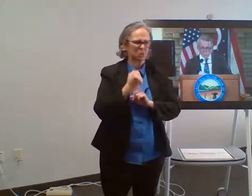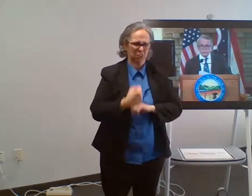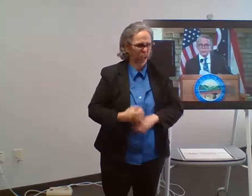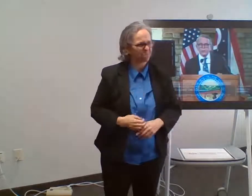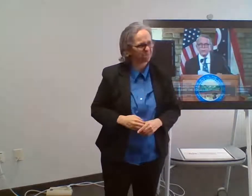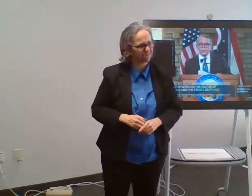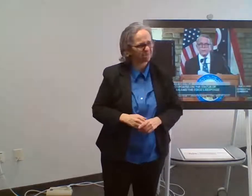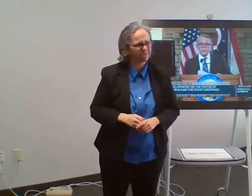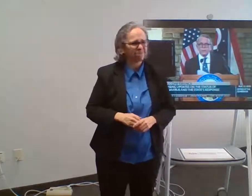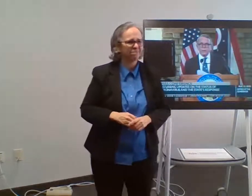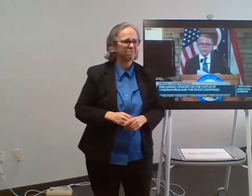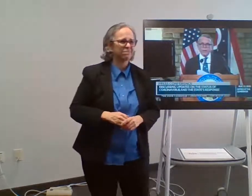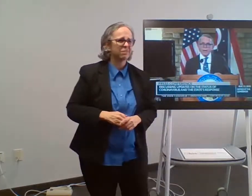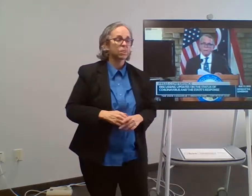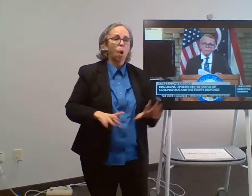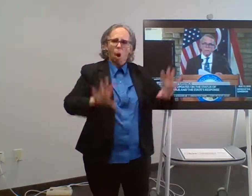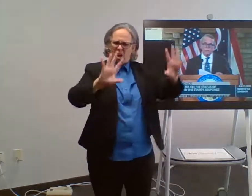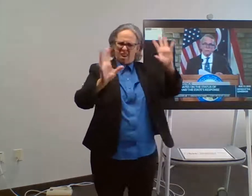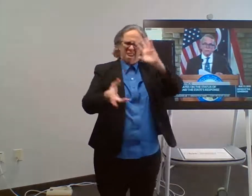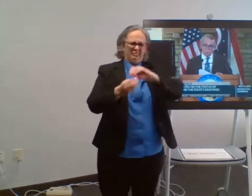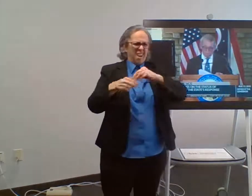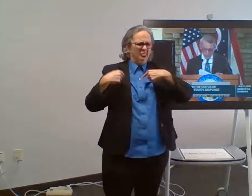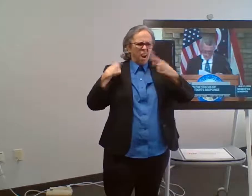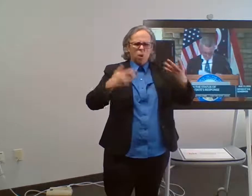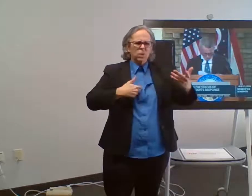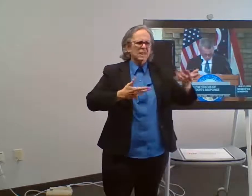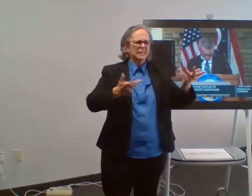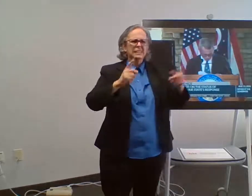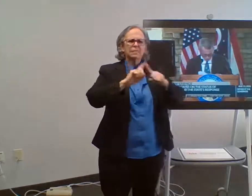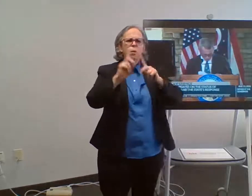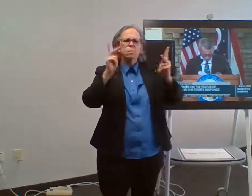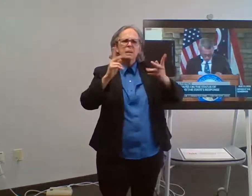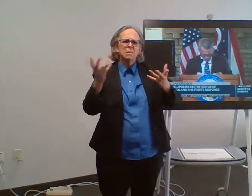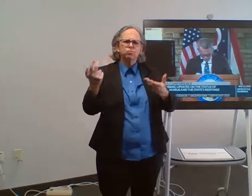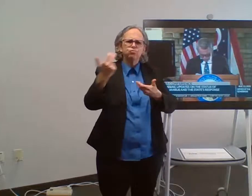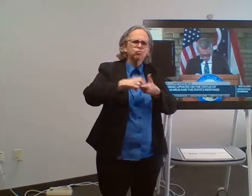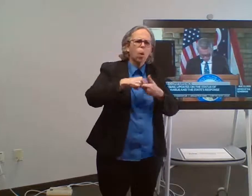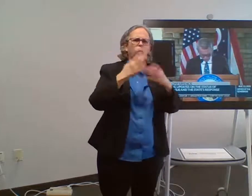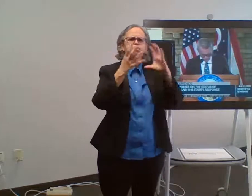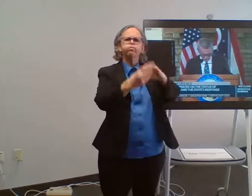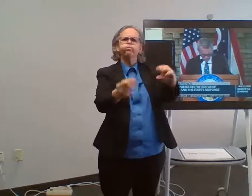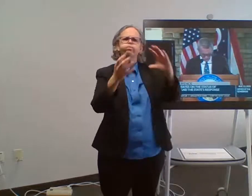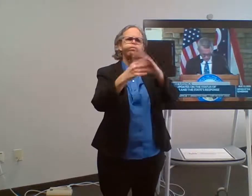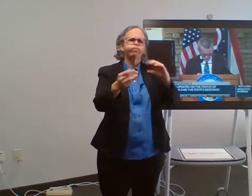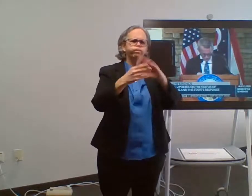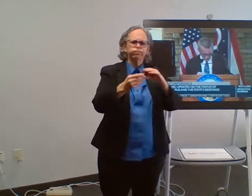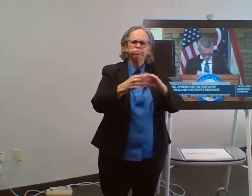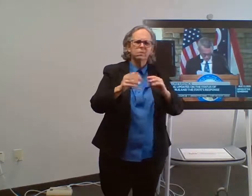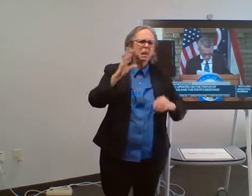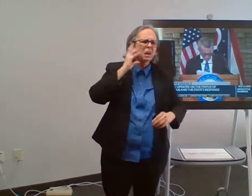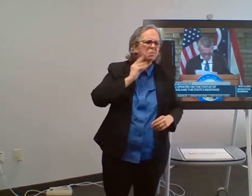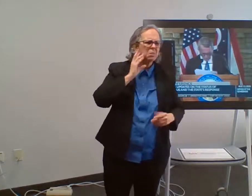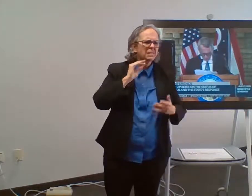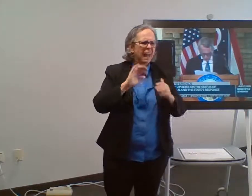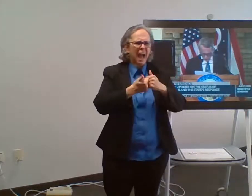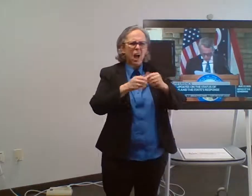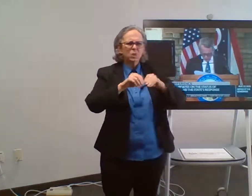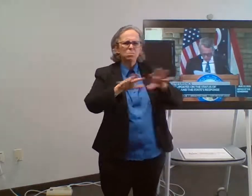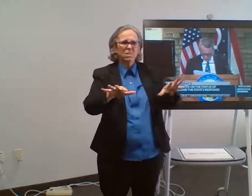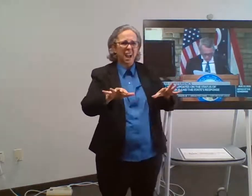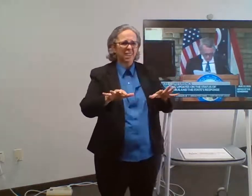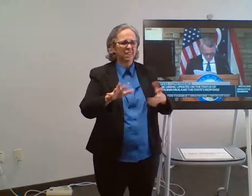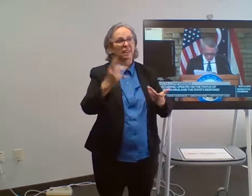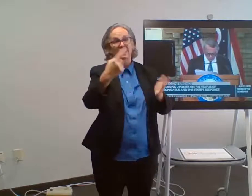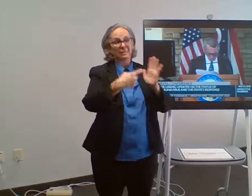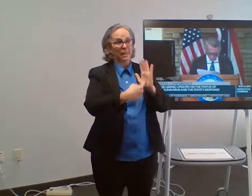share some stories about how the virus spreads. Let me just share a few. In Clark County, a group of